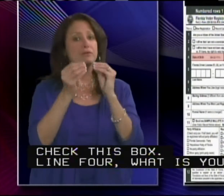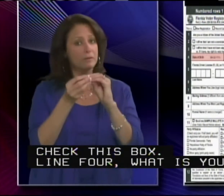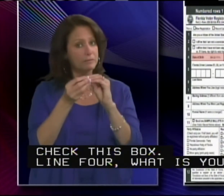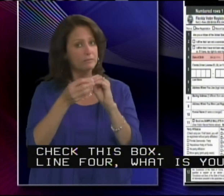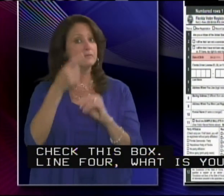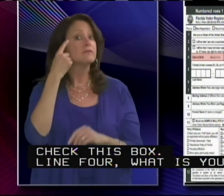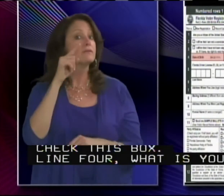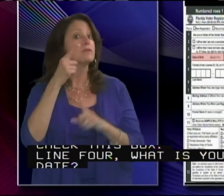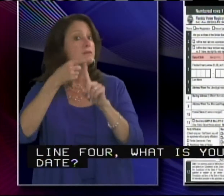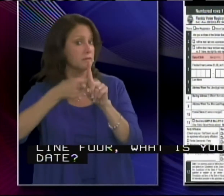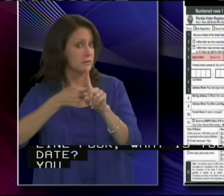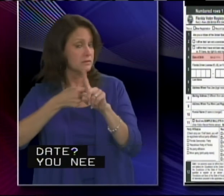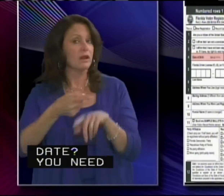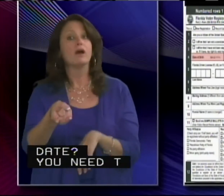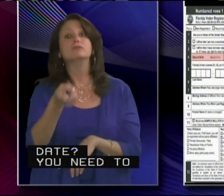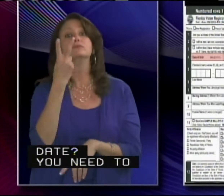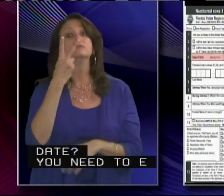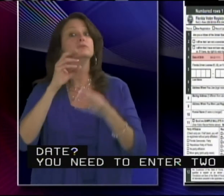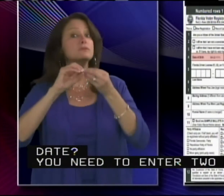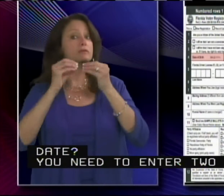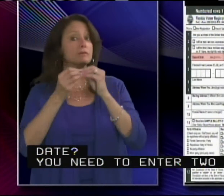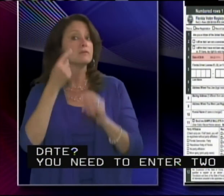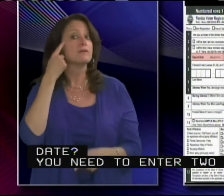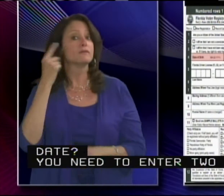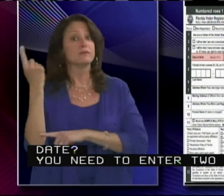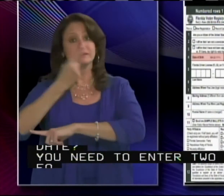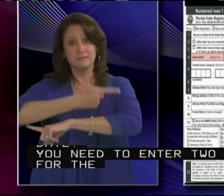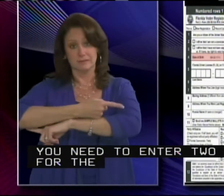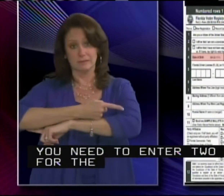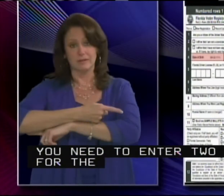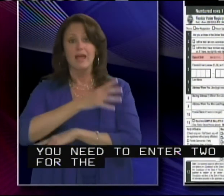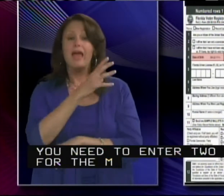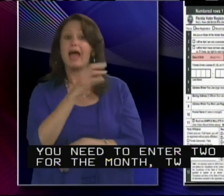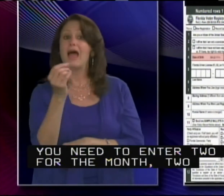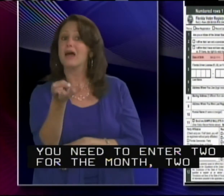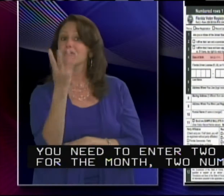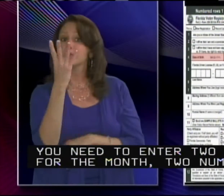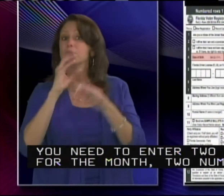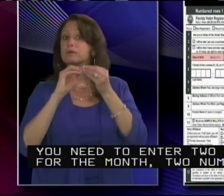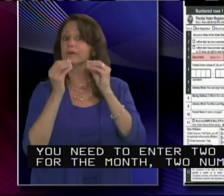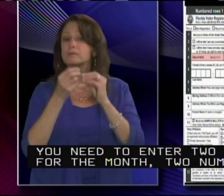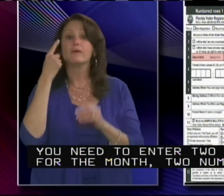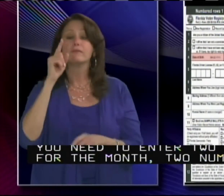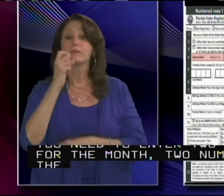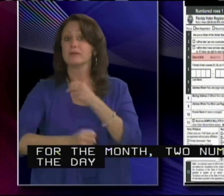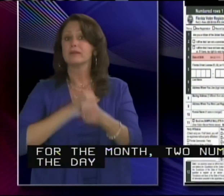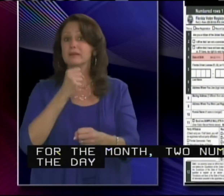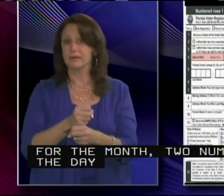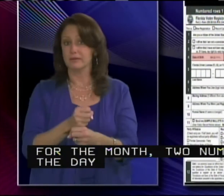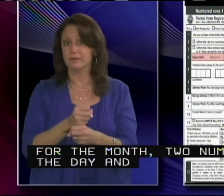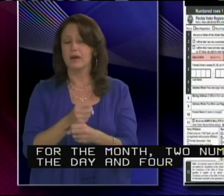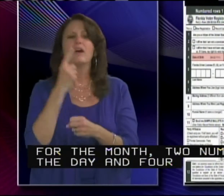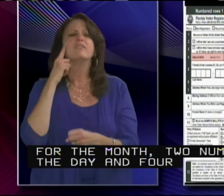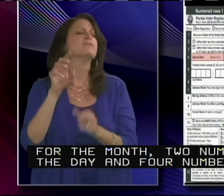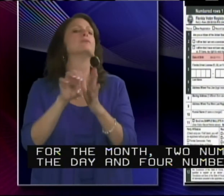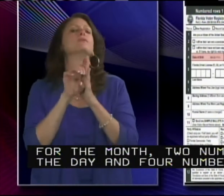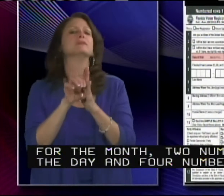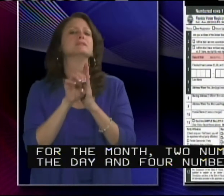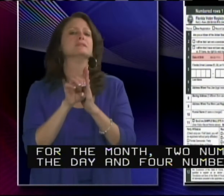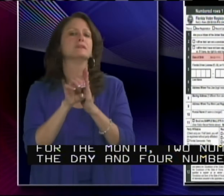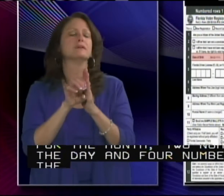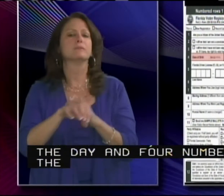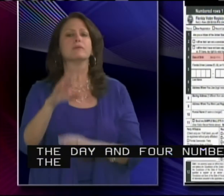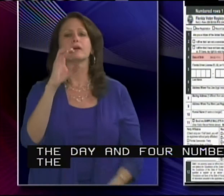2 numbers for the month, 2 numbers for the day, and 4 numbers for the year.